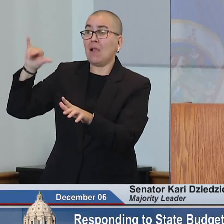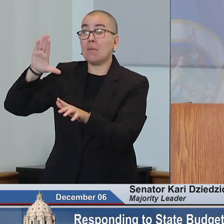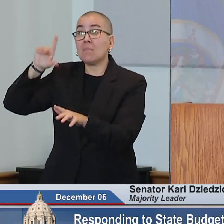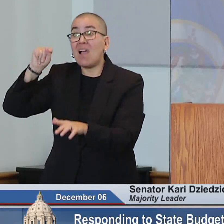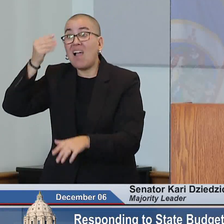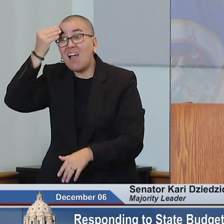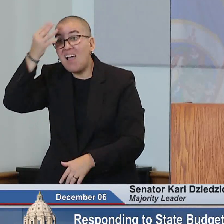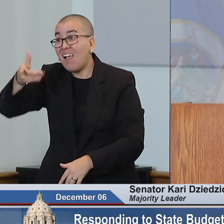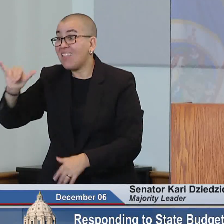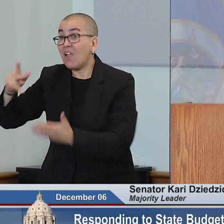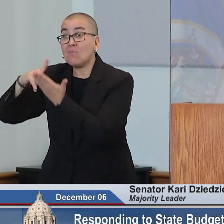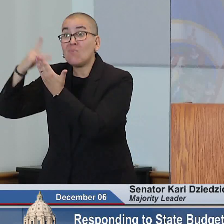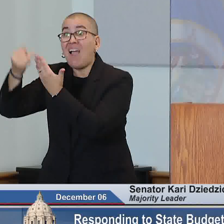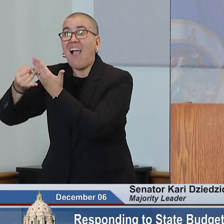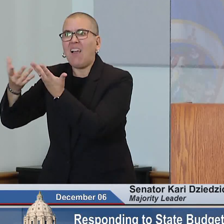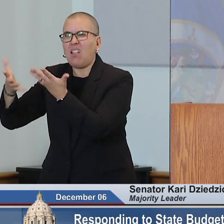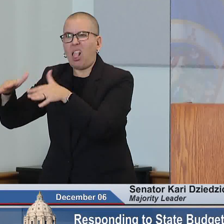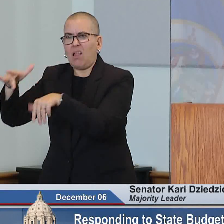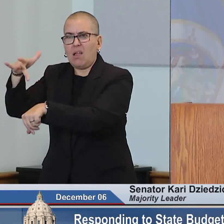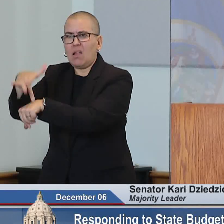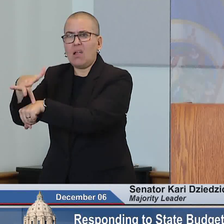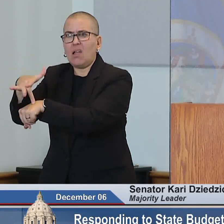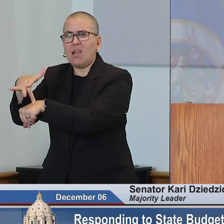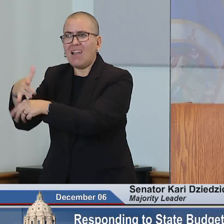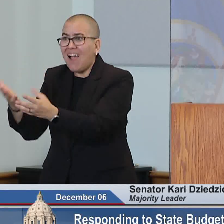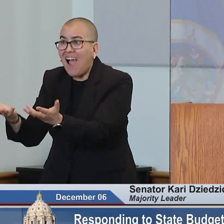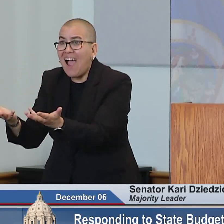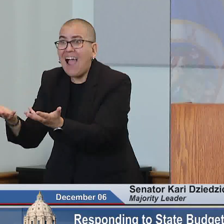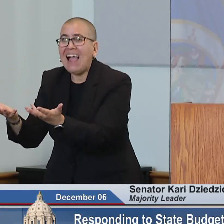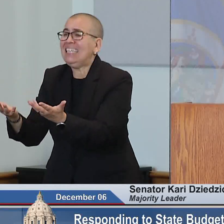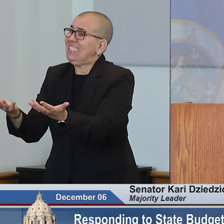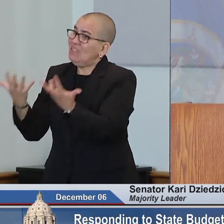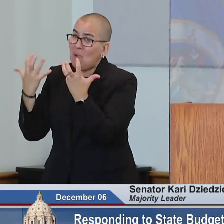up, and so we want to pass a bonding bill to help the state.